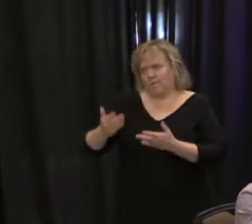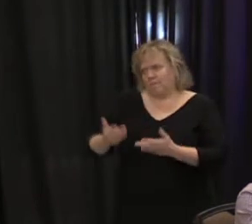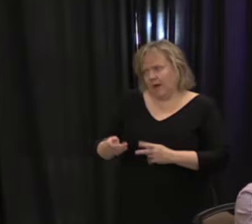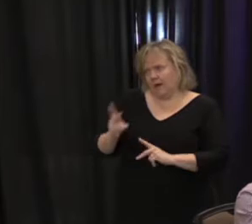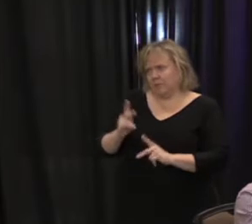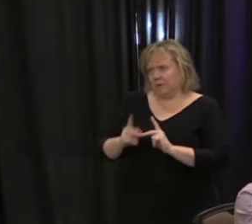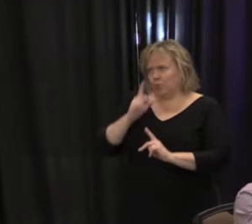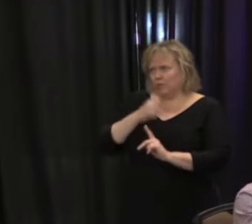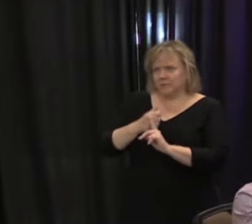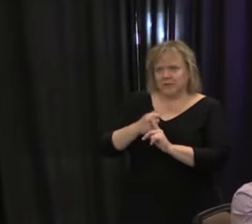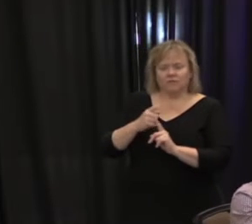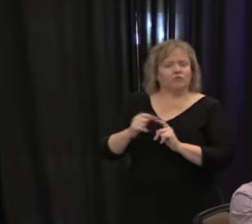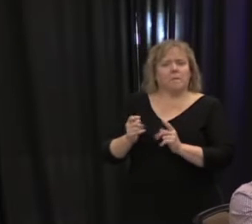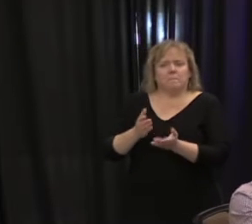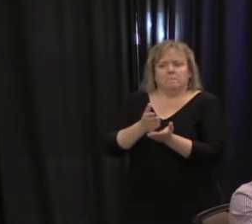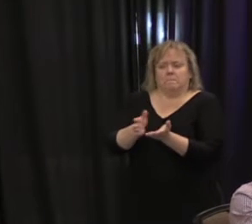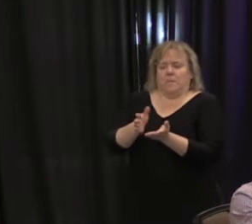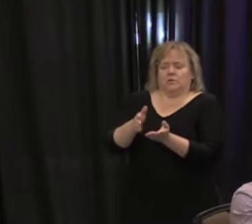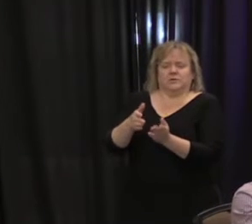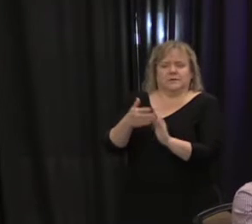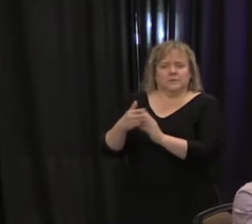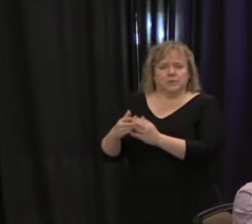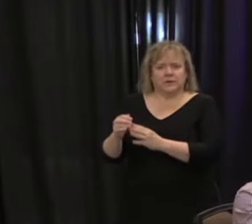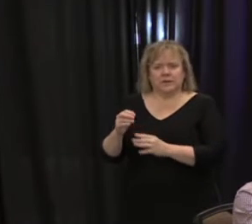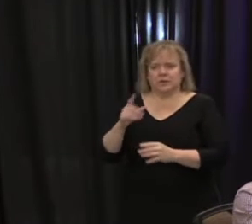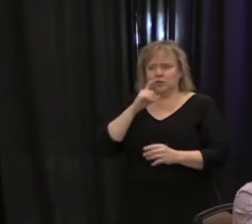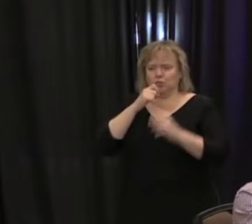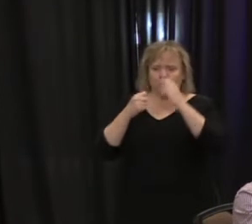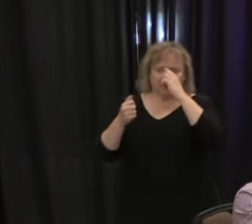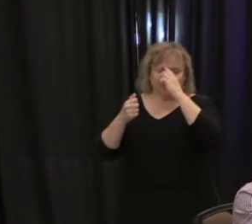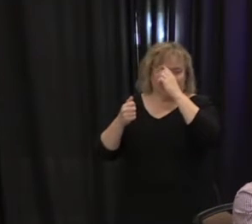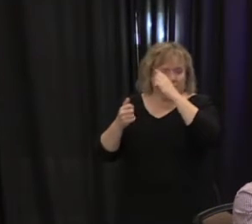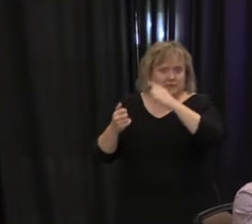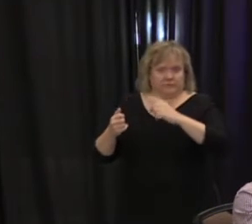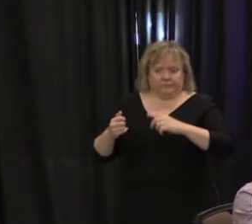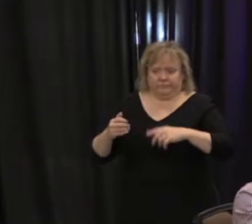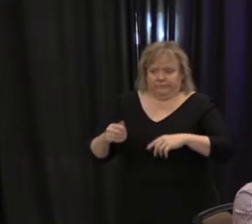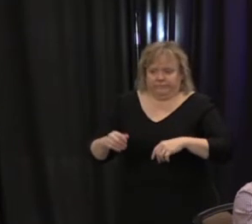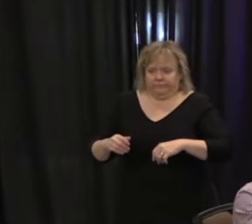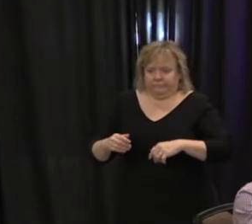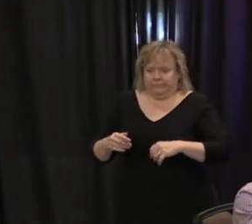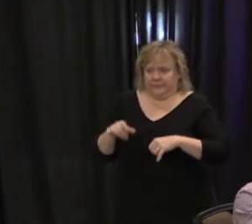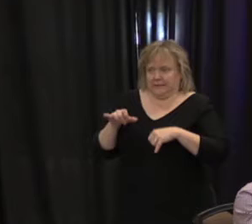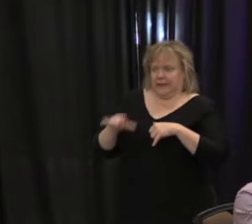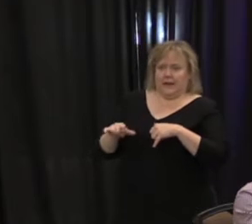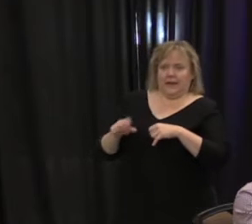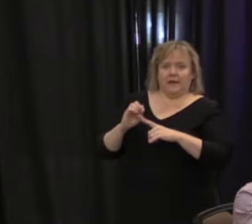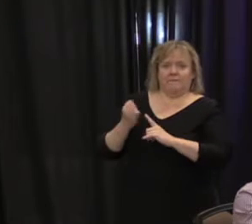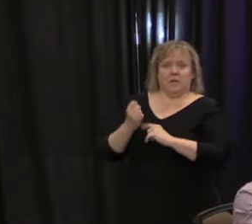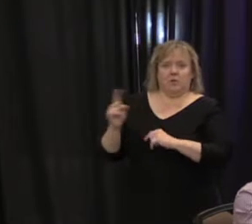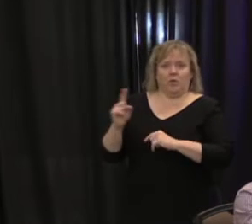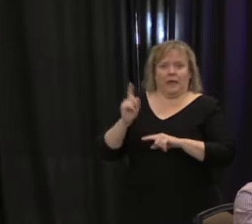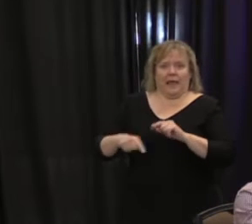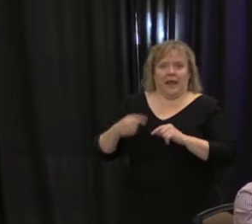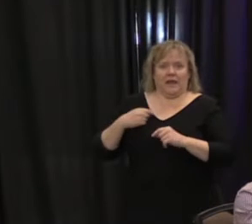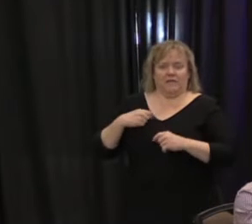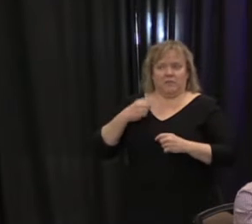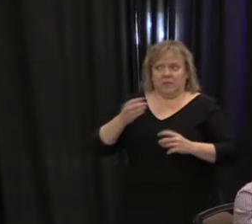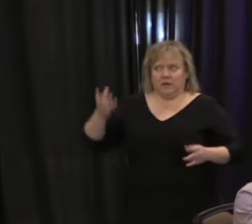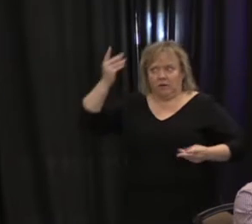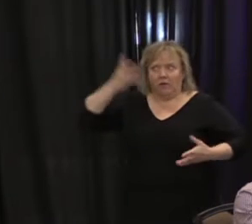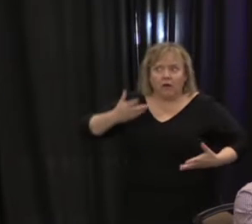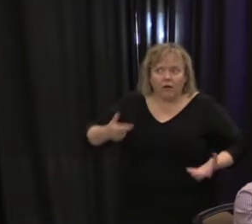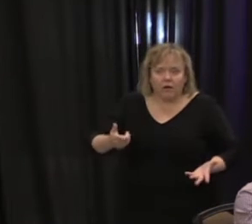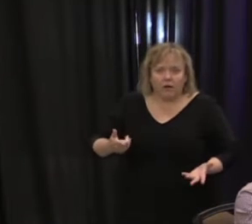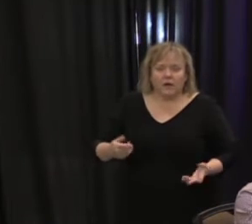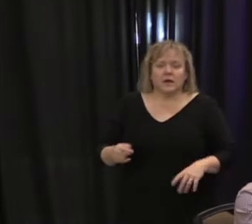coming from marginalized communities or coming from, environments where they can't really fully be out, like what protections do we actually have